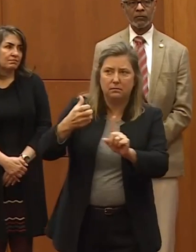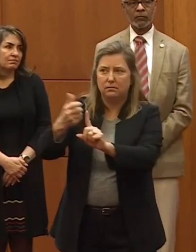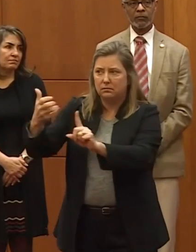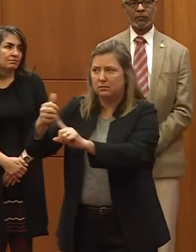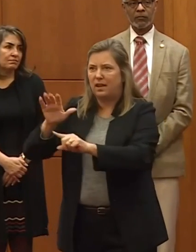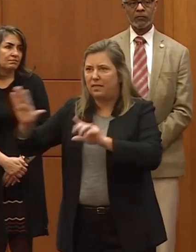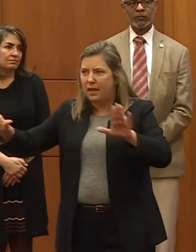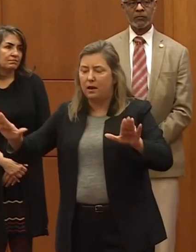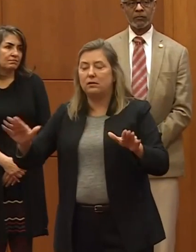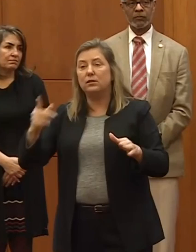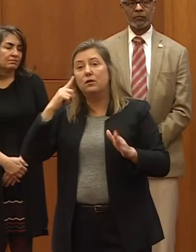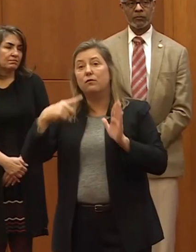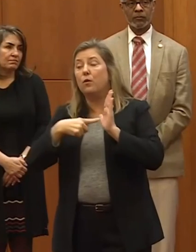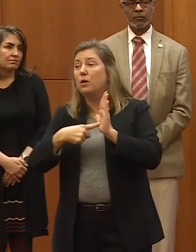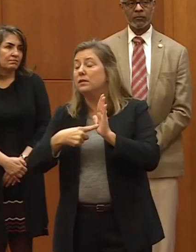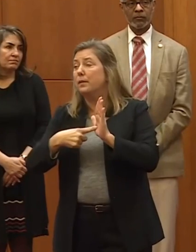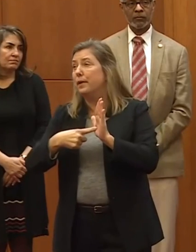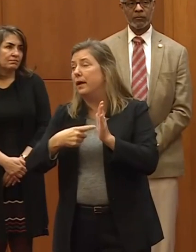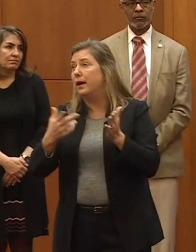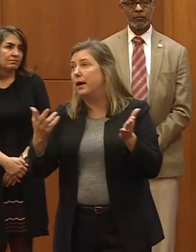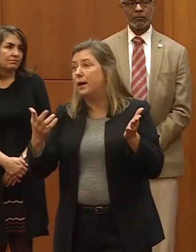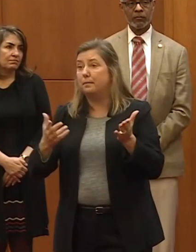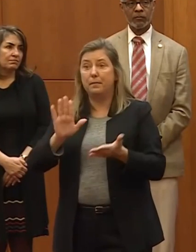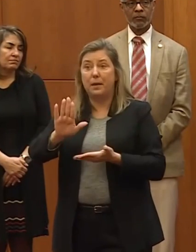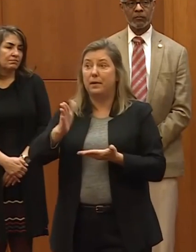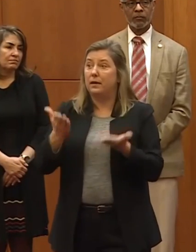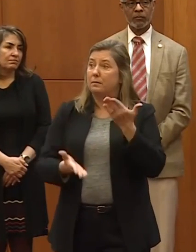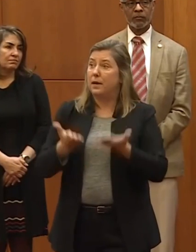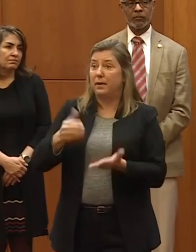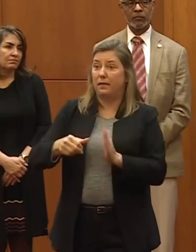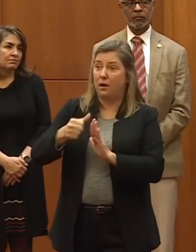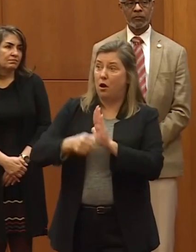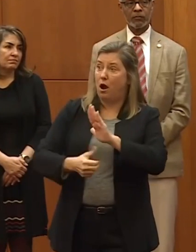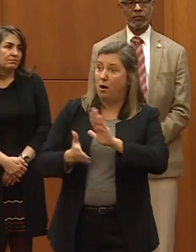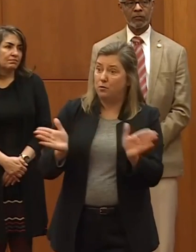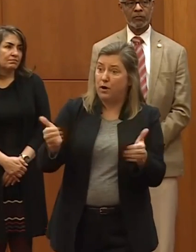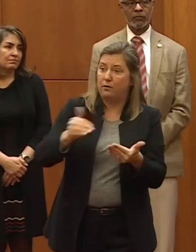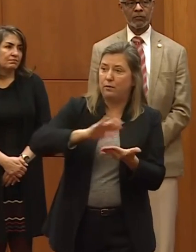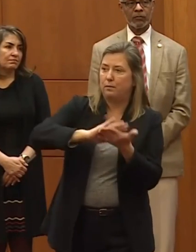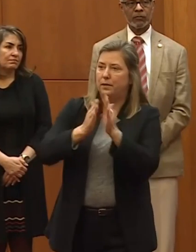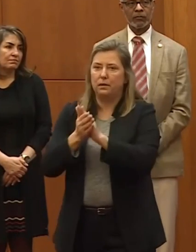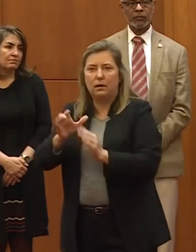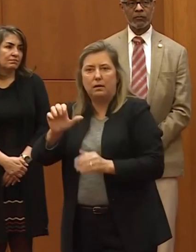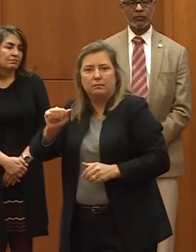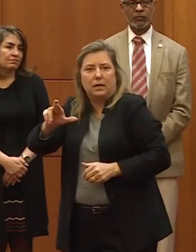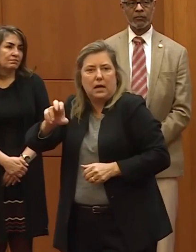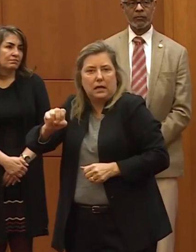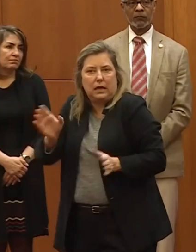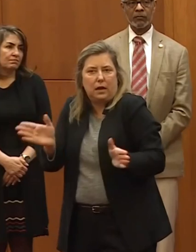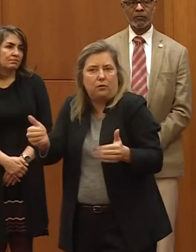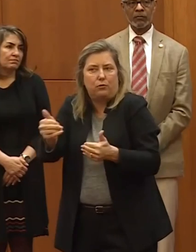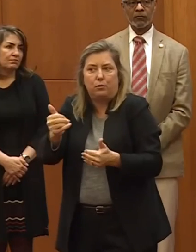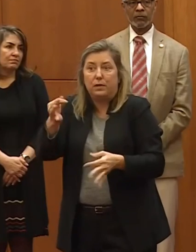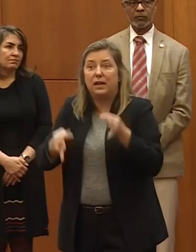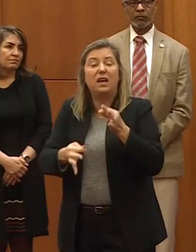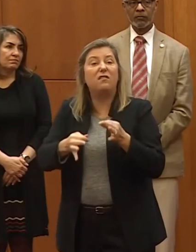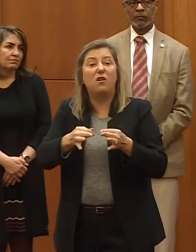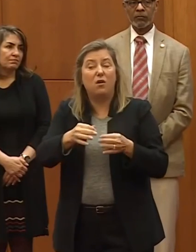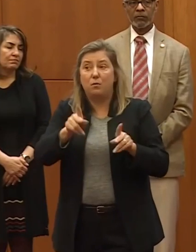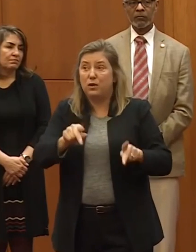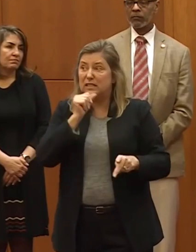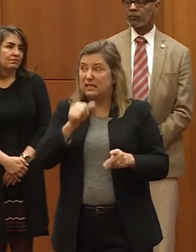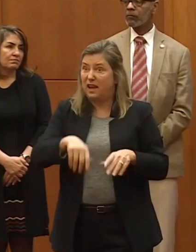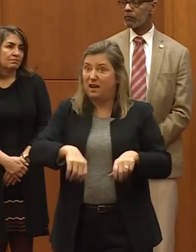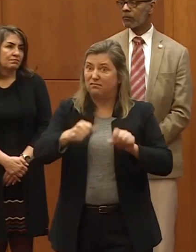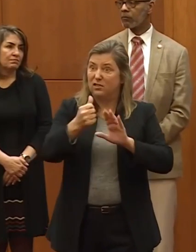can convert, for example, operating rooms that have ventilators into care areas when they cancel elective surgery, should